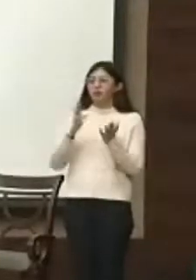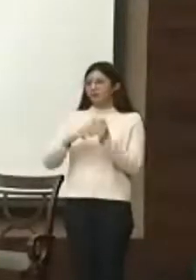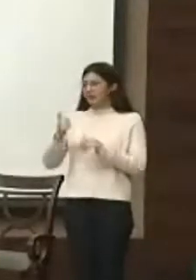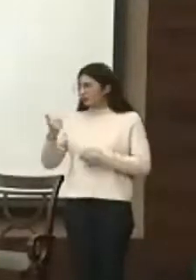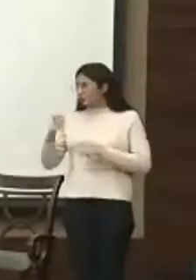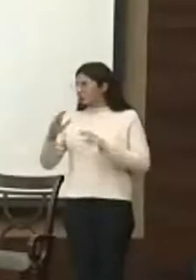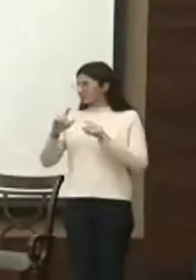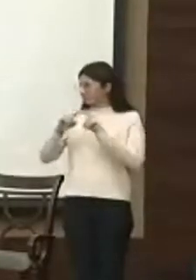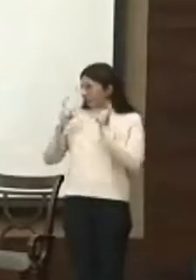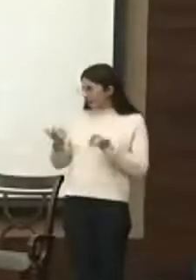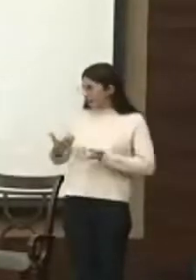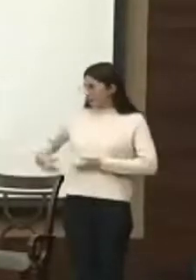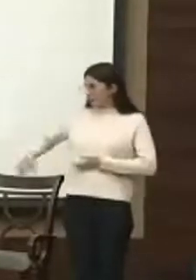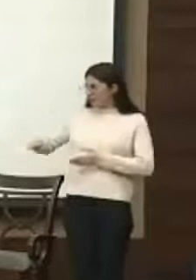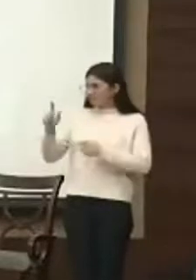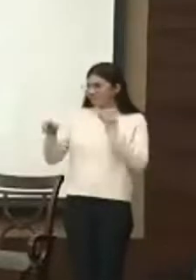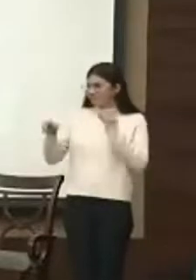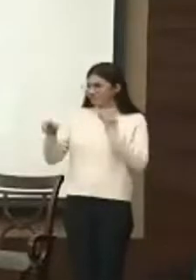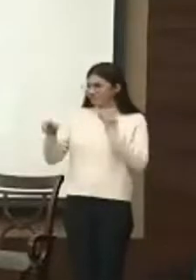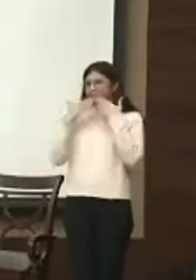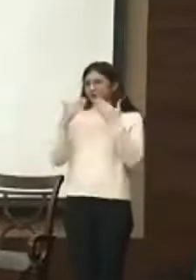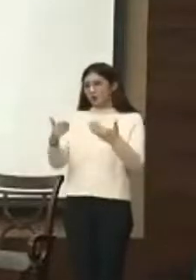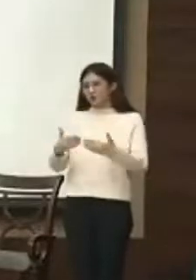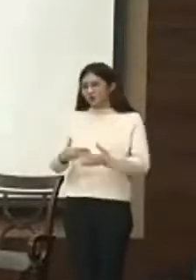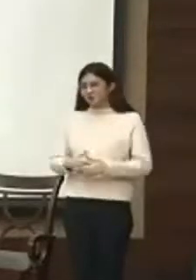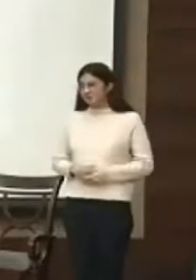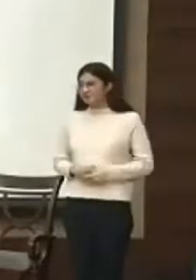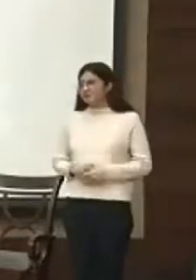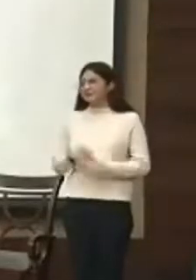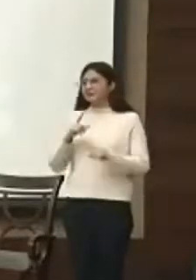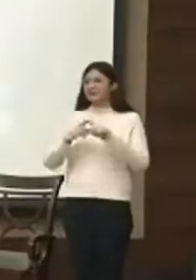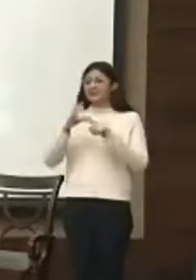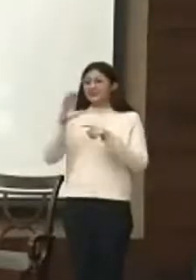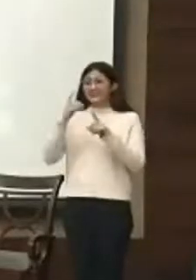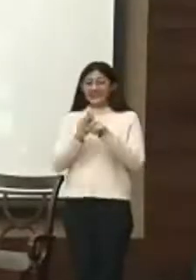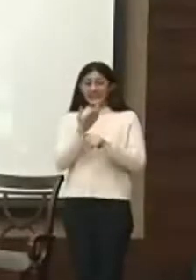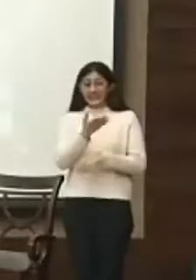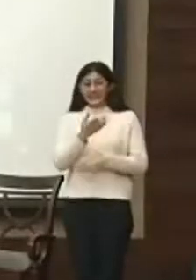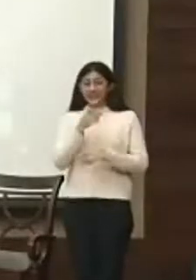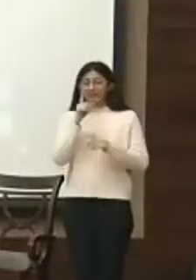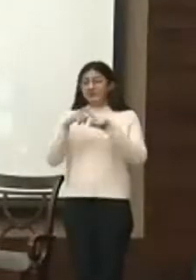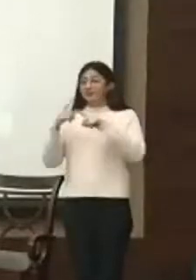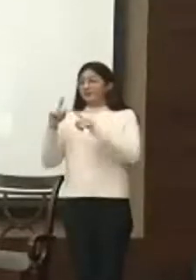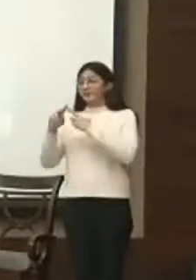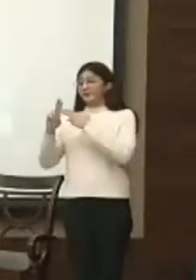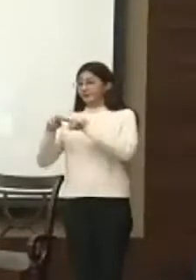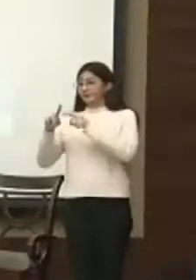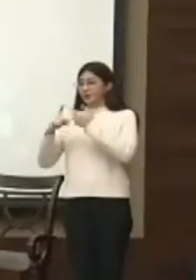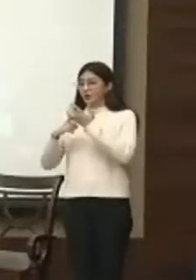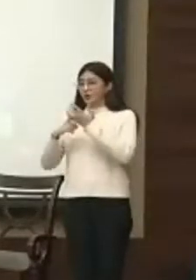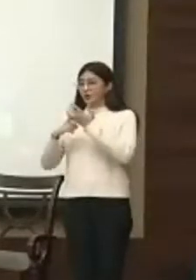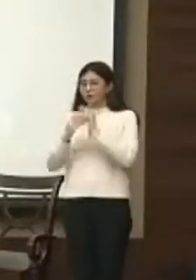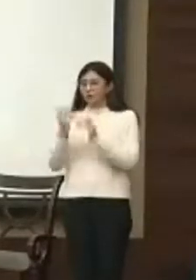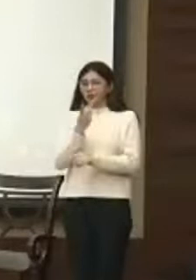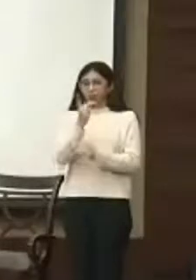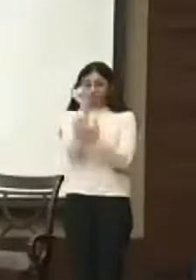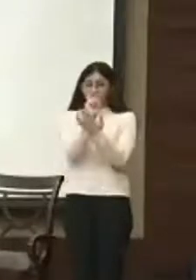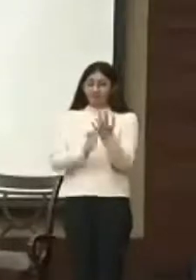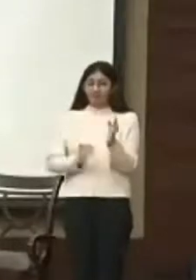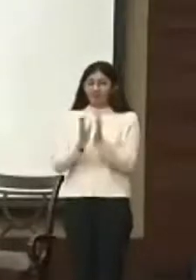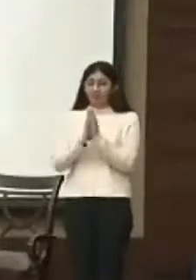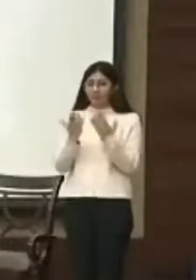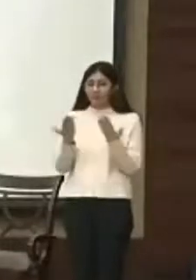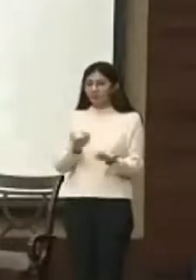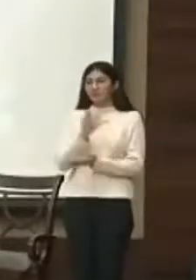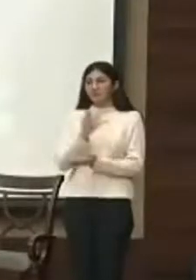me. And thank you to C.K. Meena and V.R. Feroz for writing